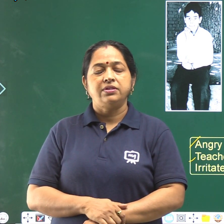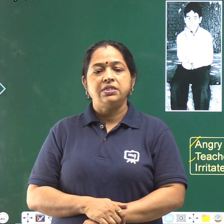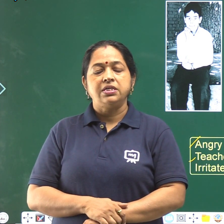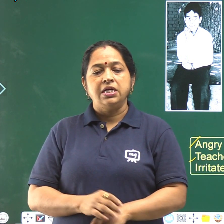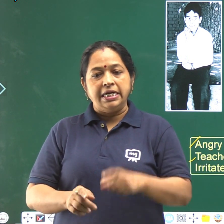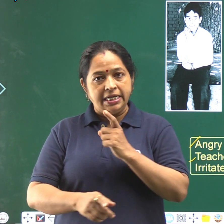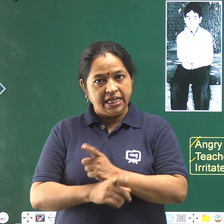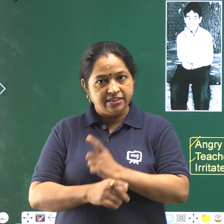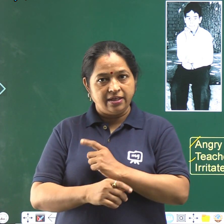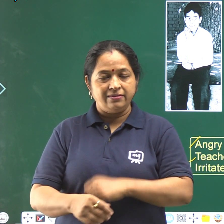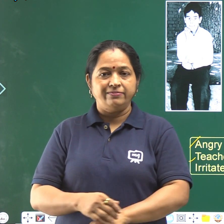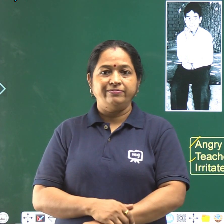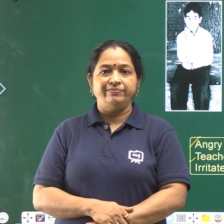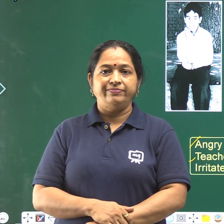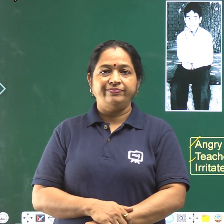Shikshak.